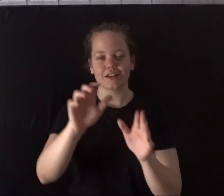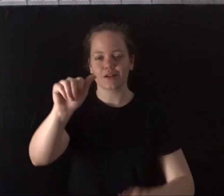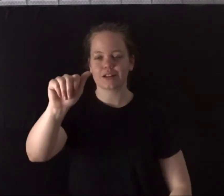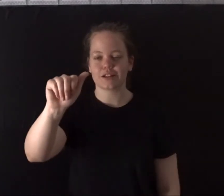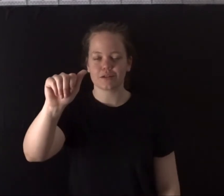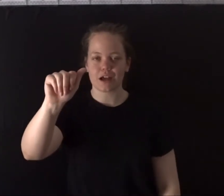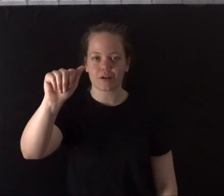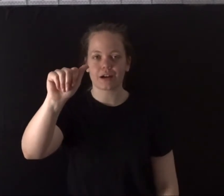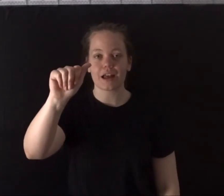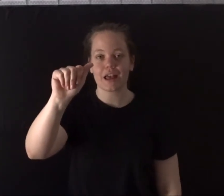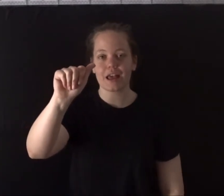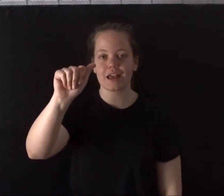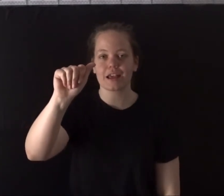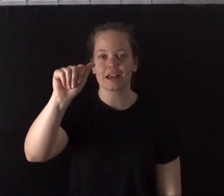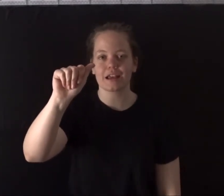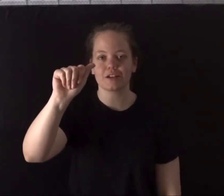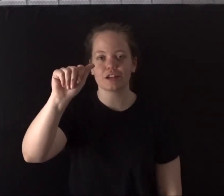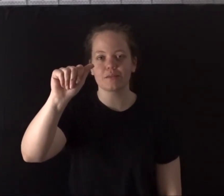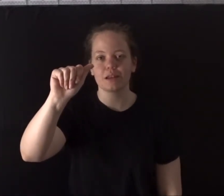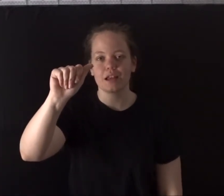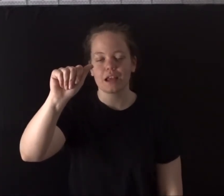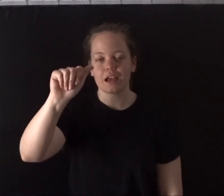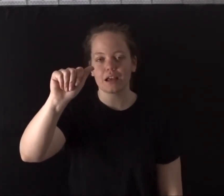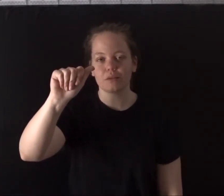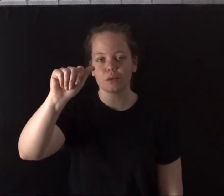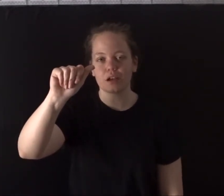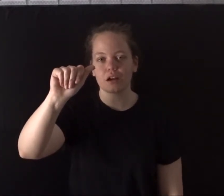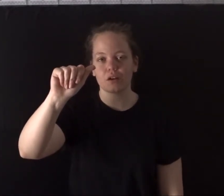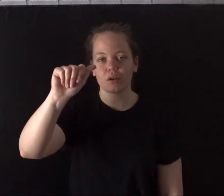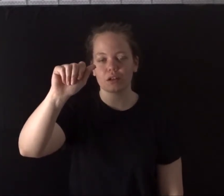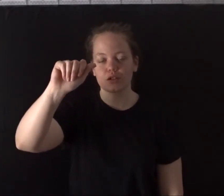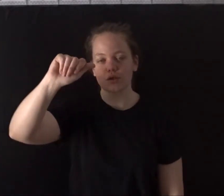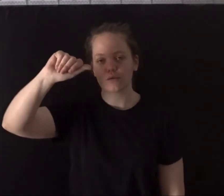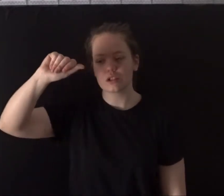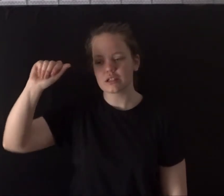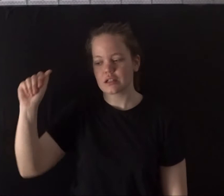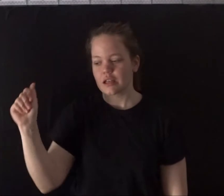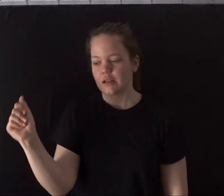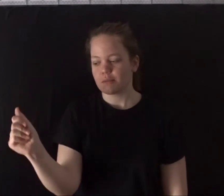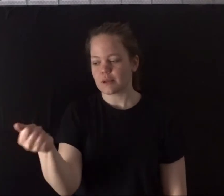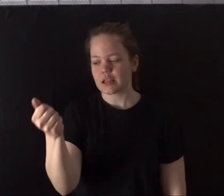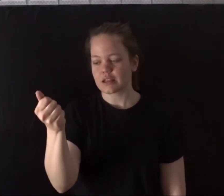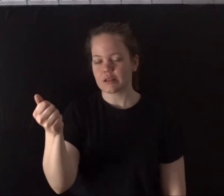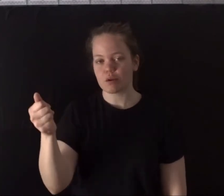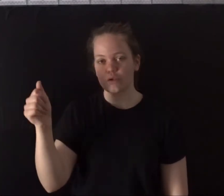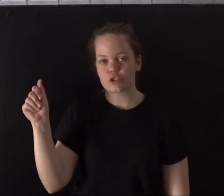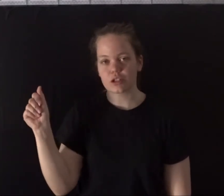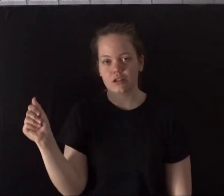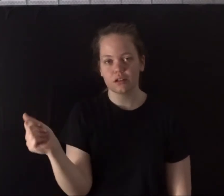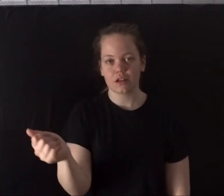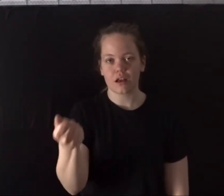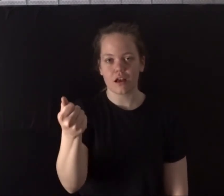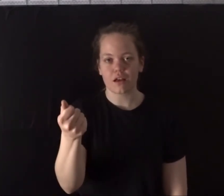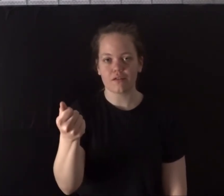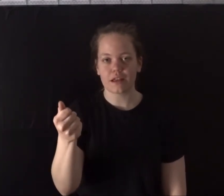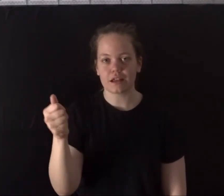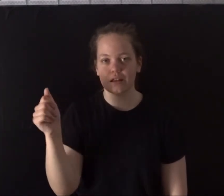going to use our A hand shape. And we are going to just make the motion of hitting